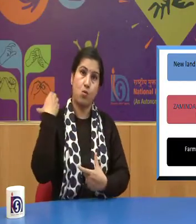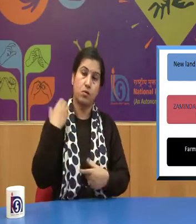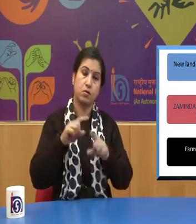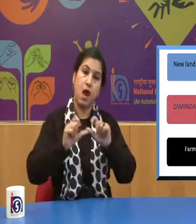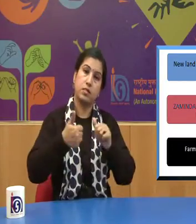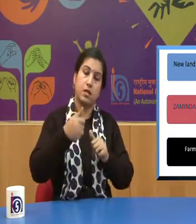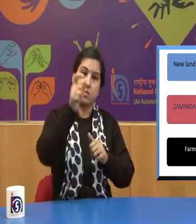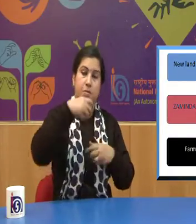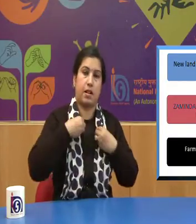else.